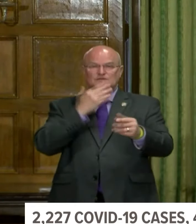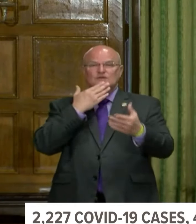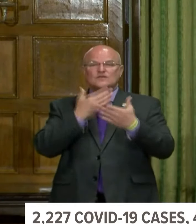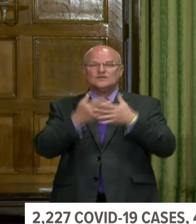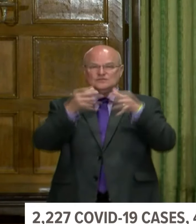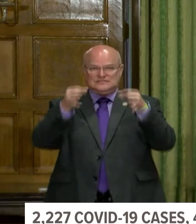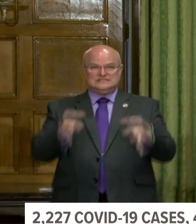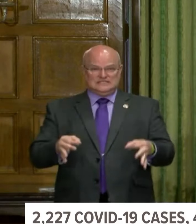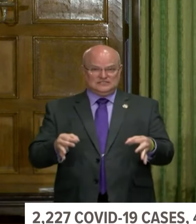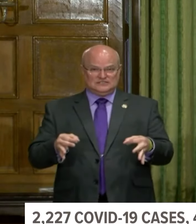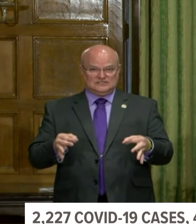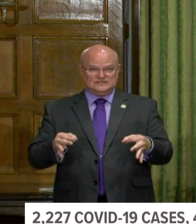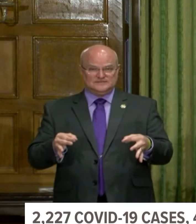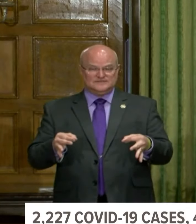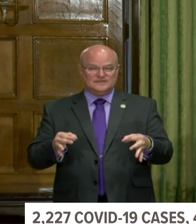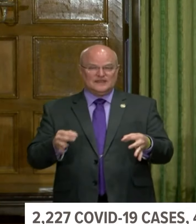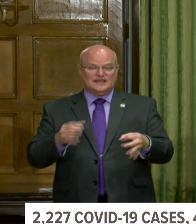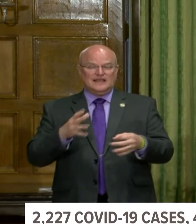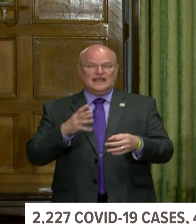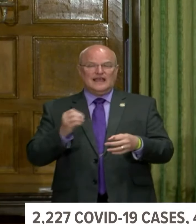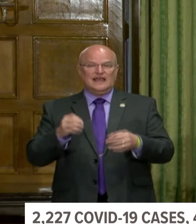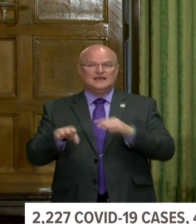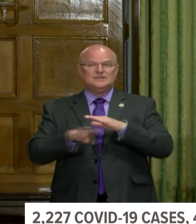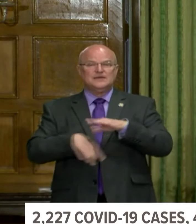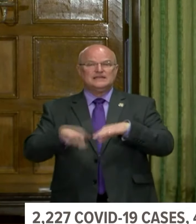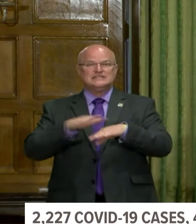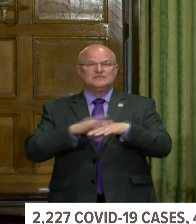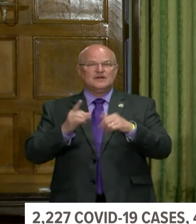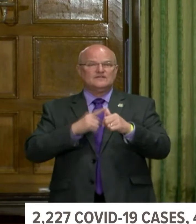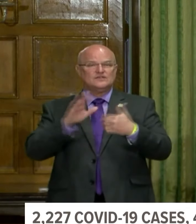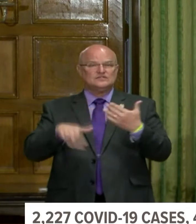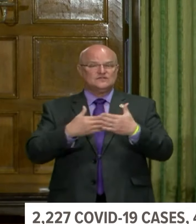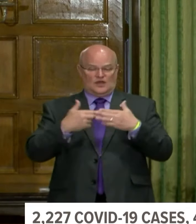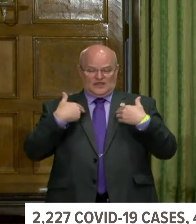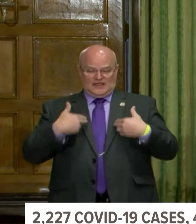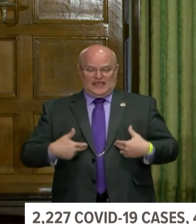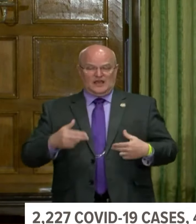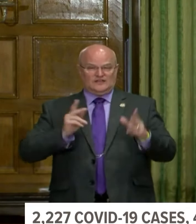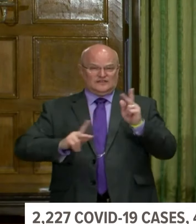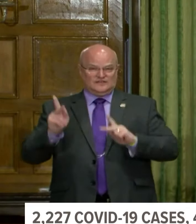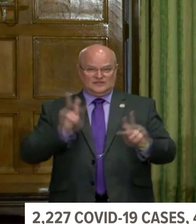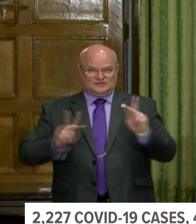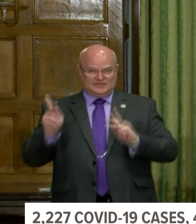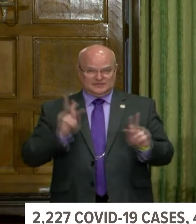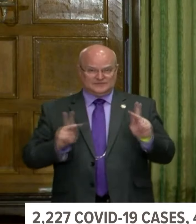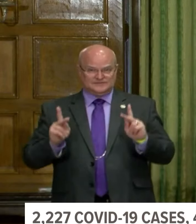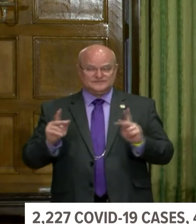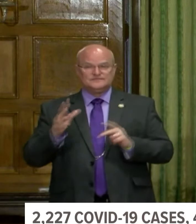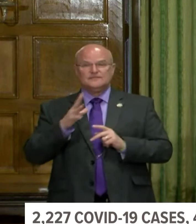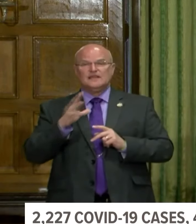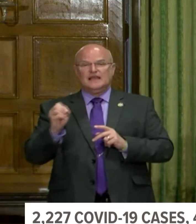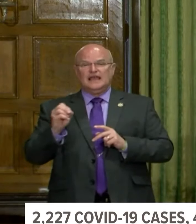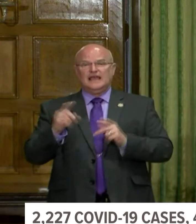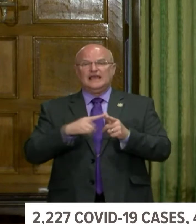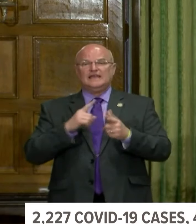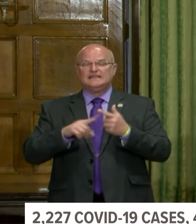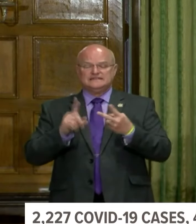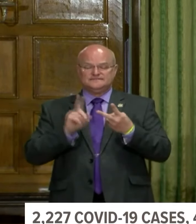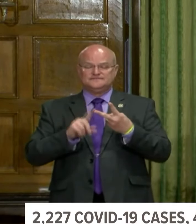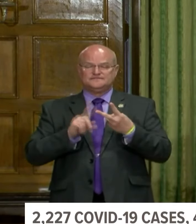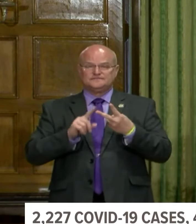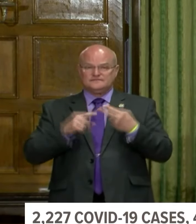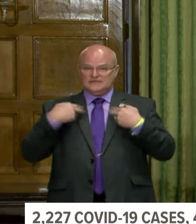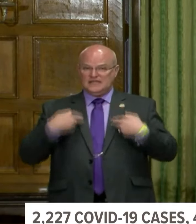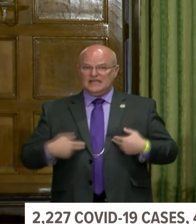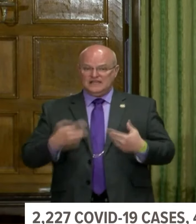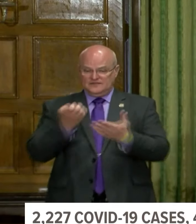good judgments, and it's based upon, first of all, the health of our citizens, and then secondly, the